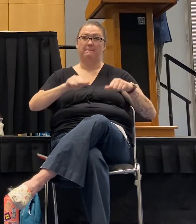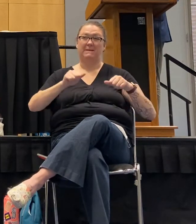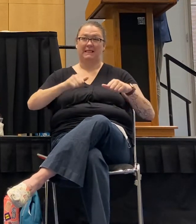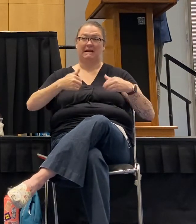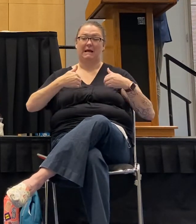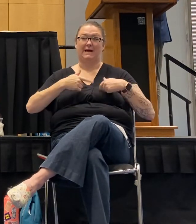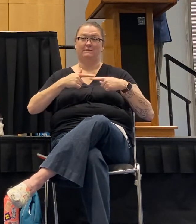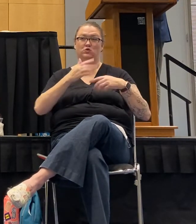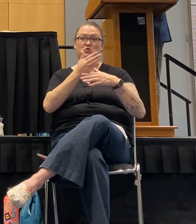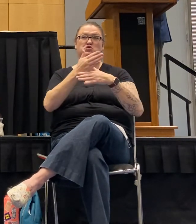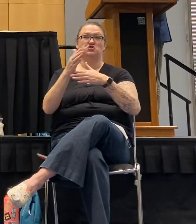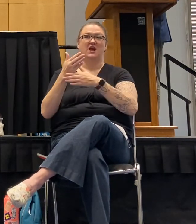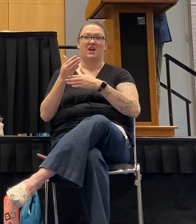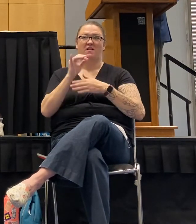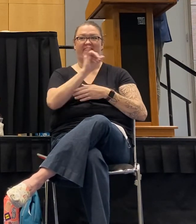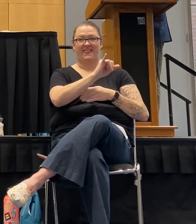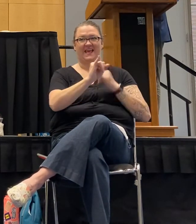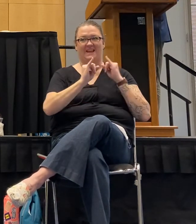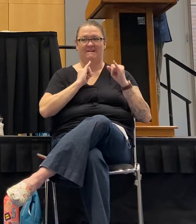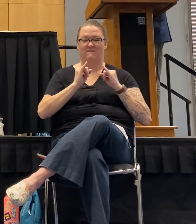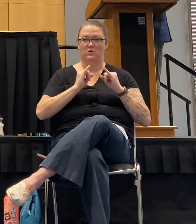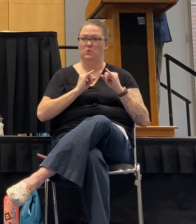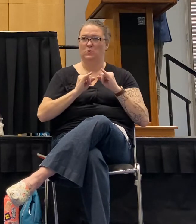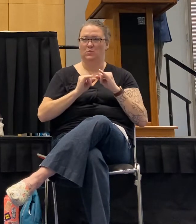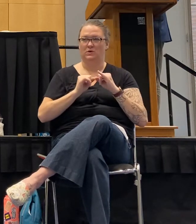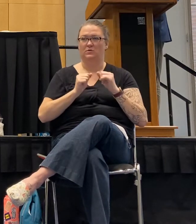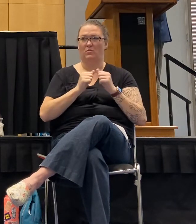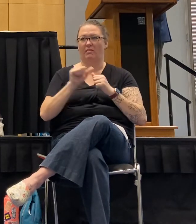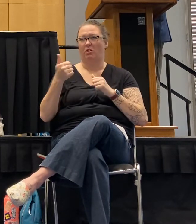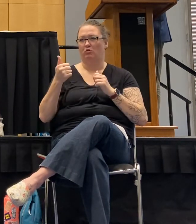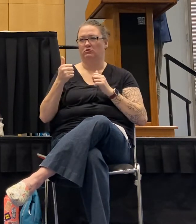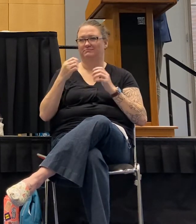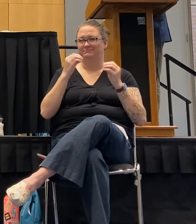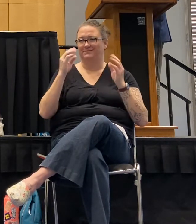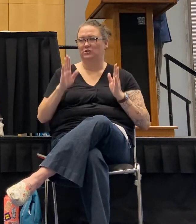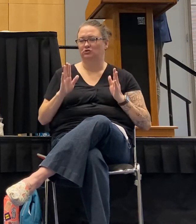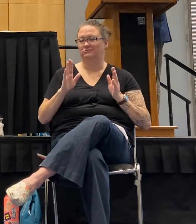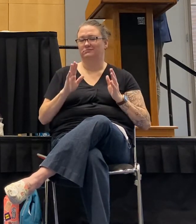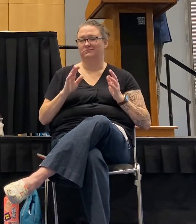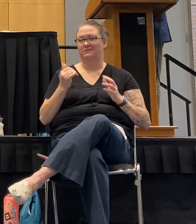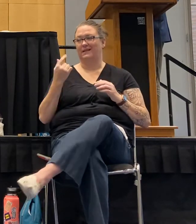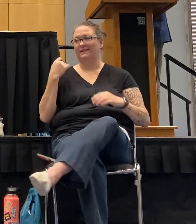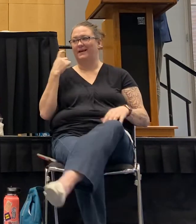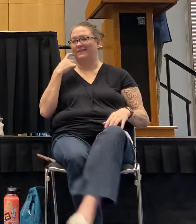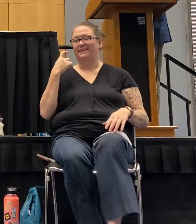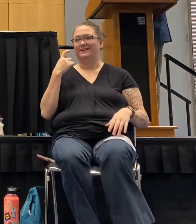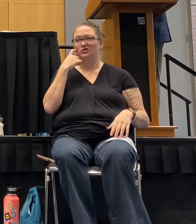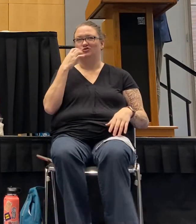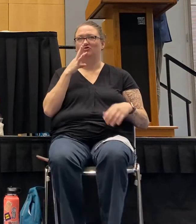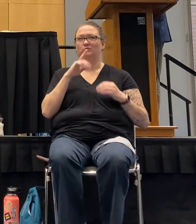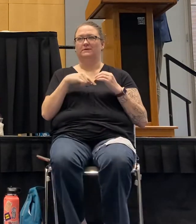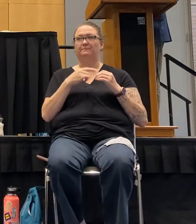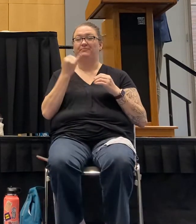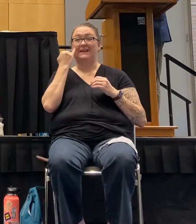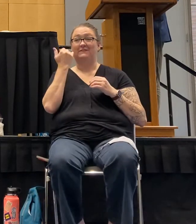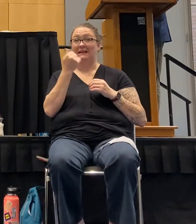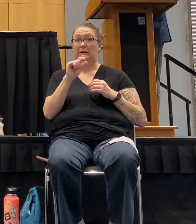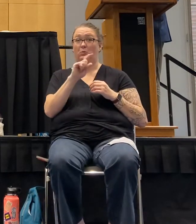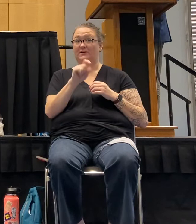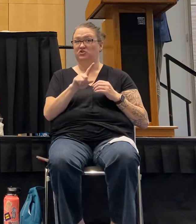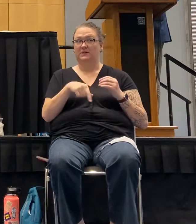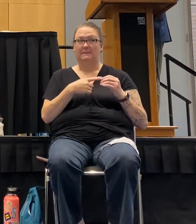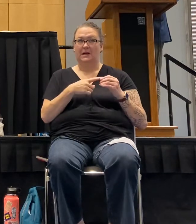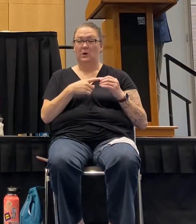that I have to share that interview. You know, just like Sam and Julie covered, if there are any